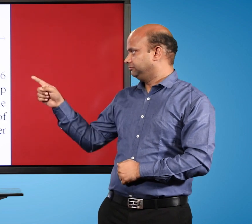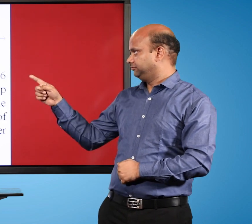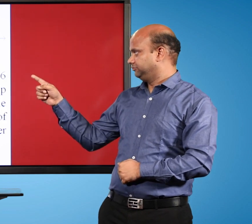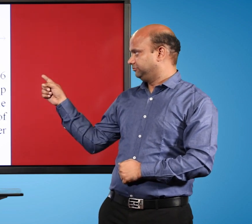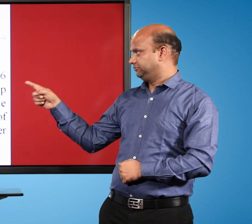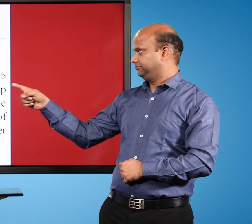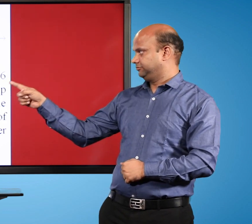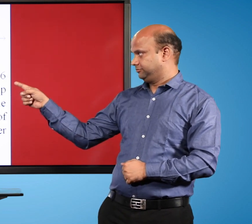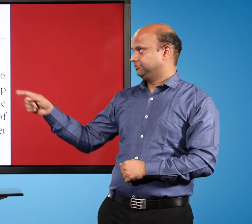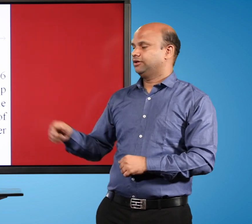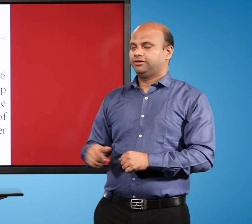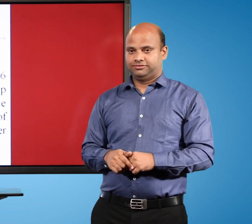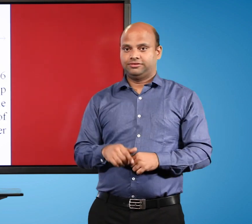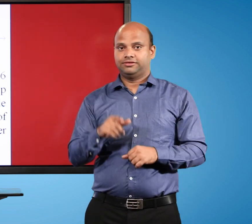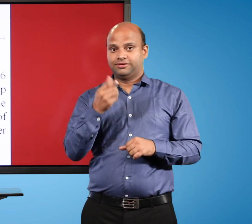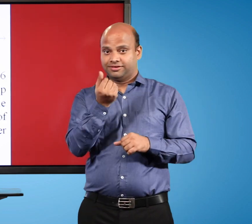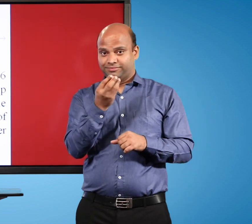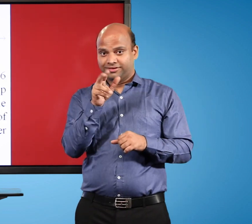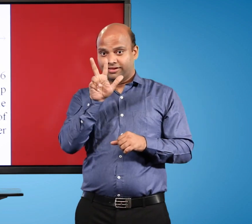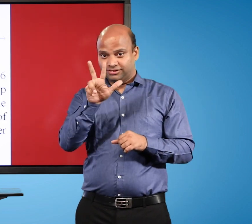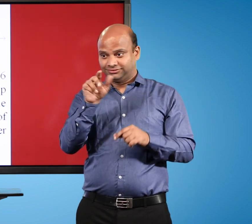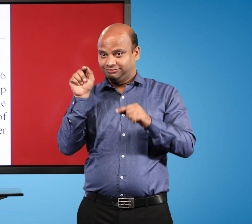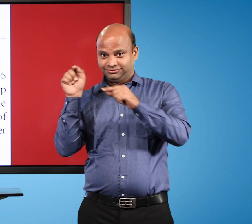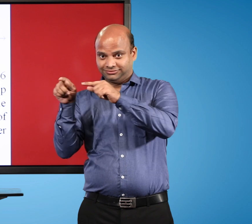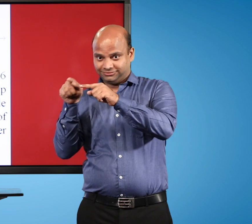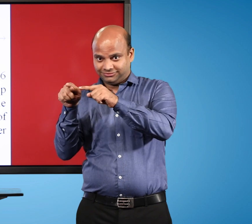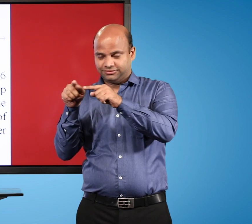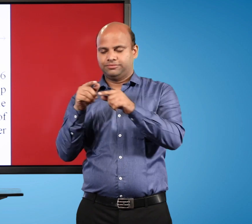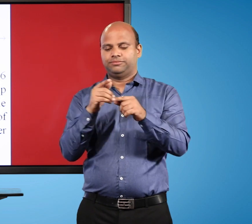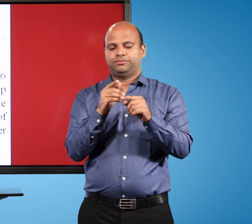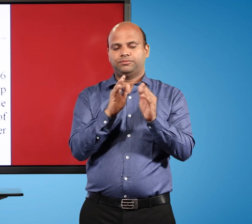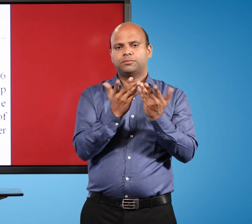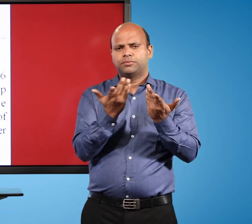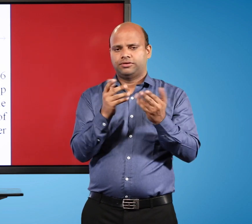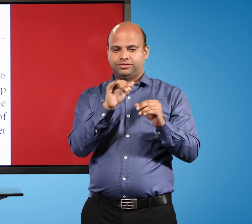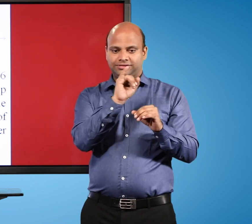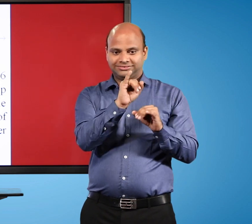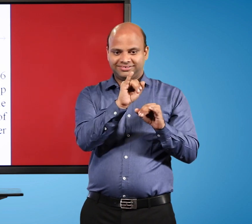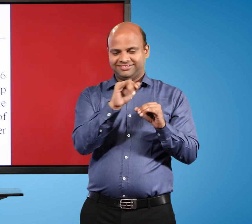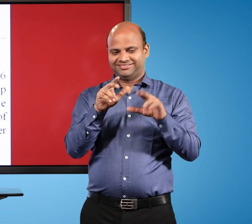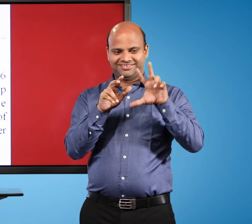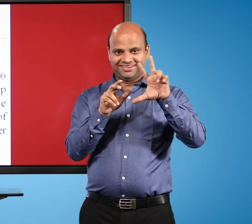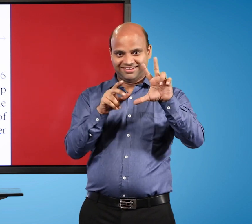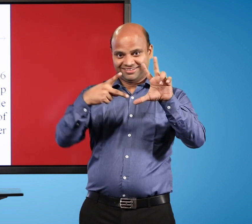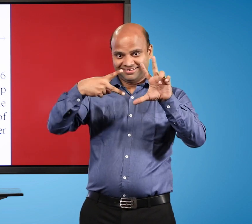The number 8 lies on the right of 6.